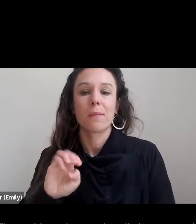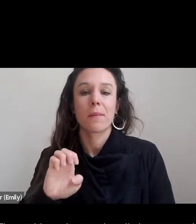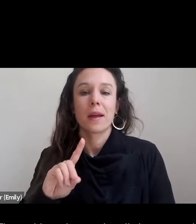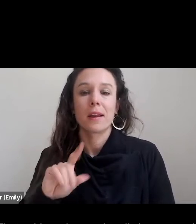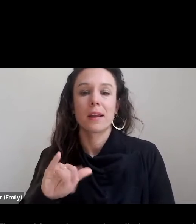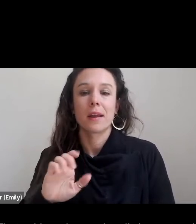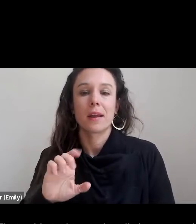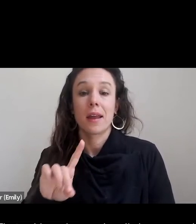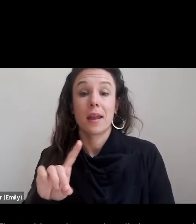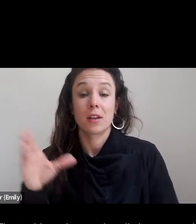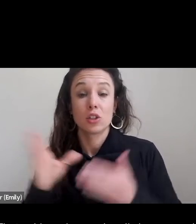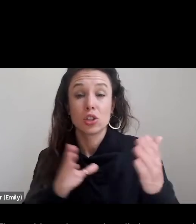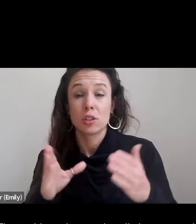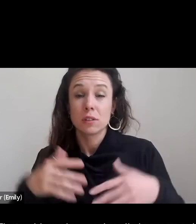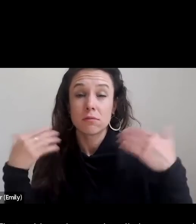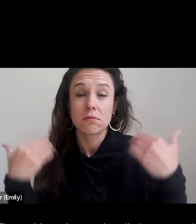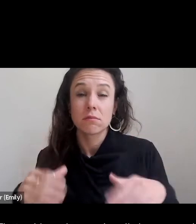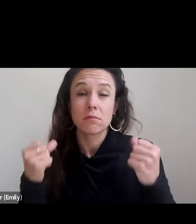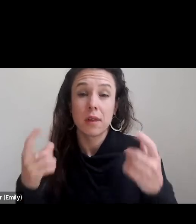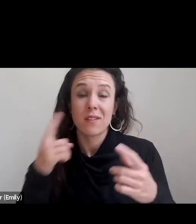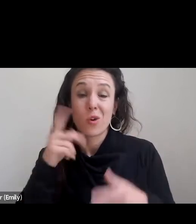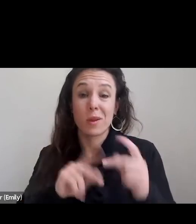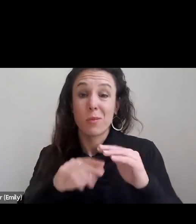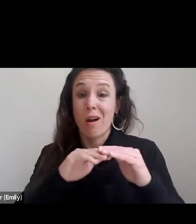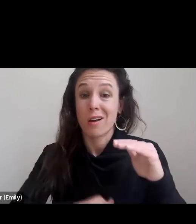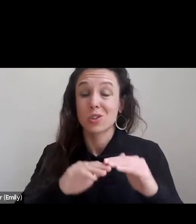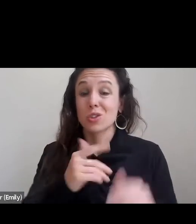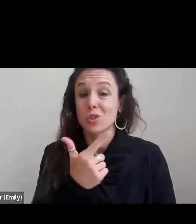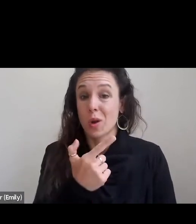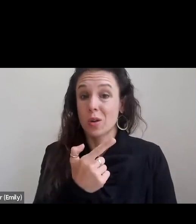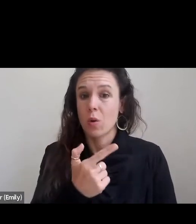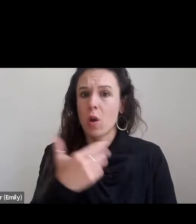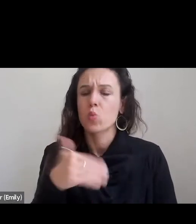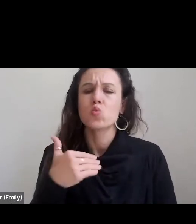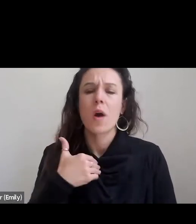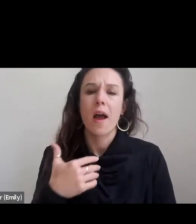services for people under the age of 21 we have a very rich benefit